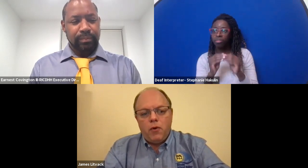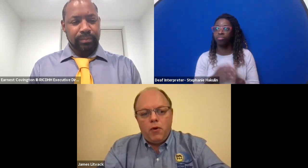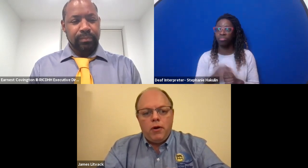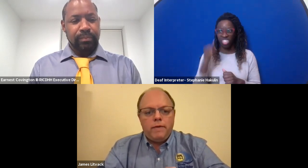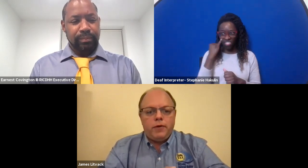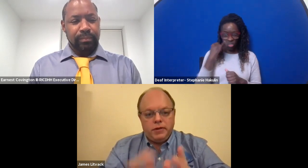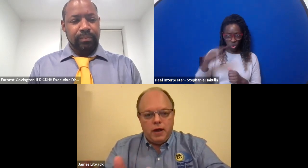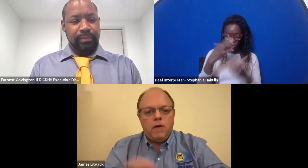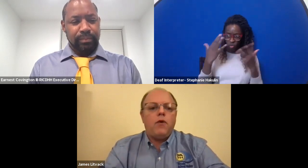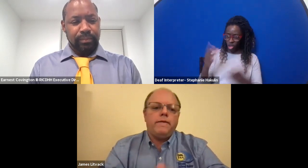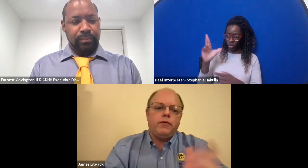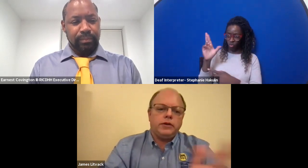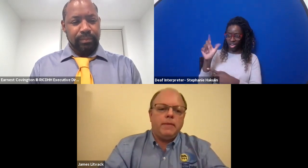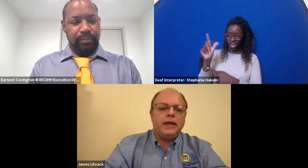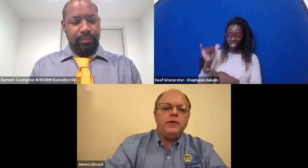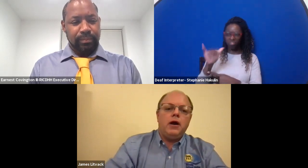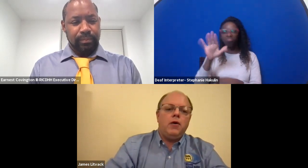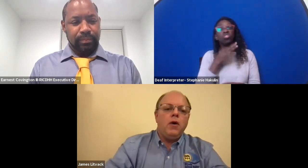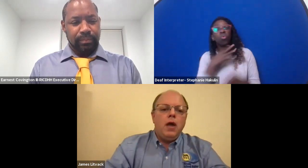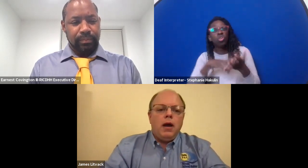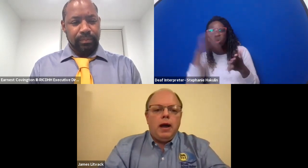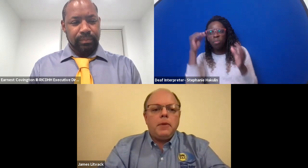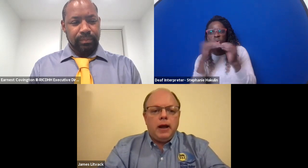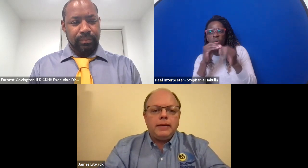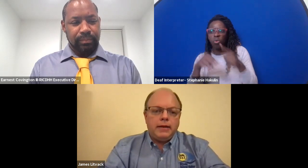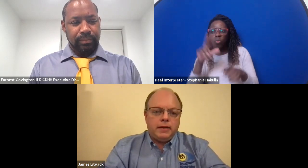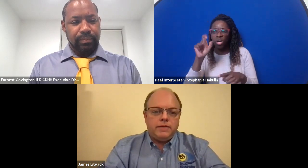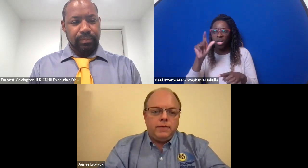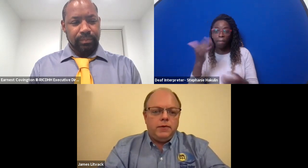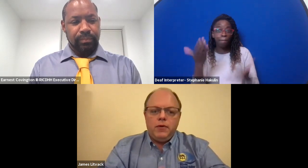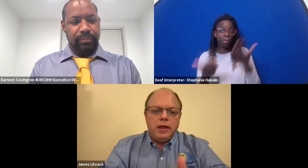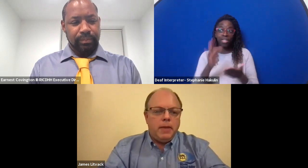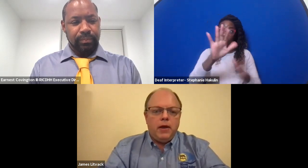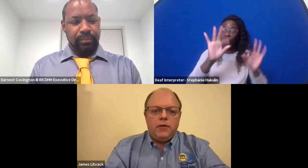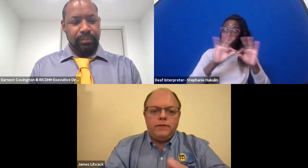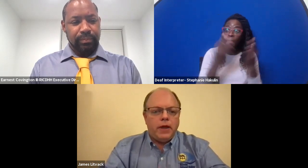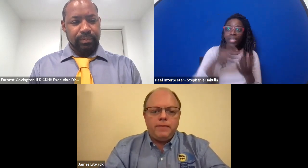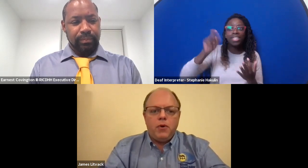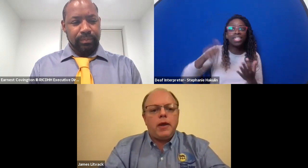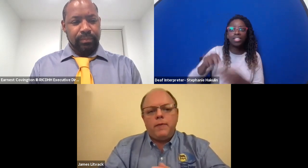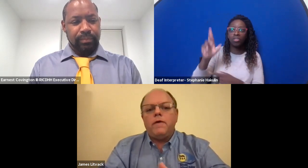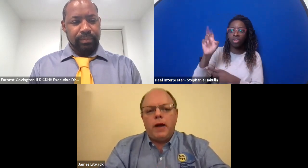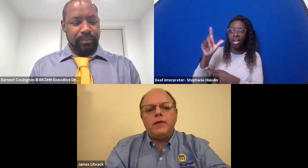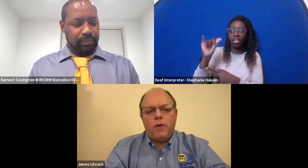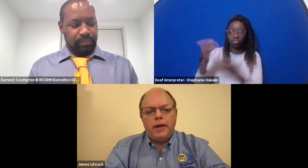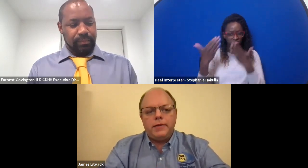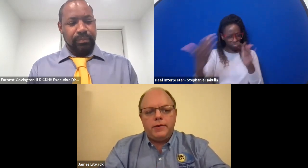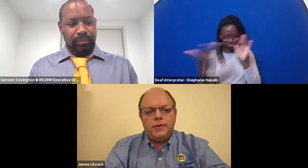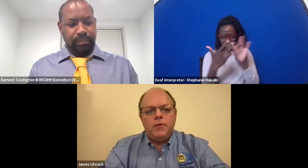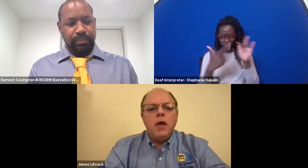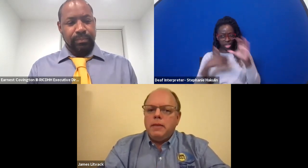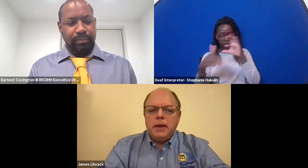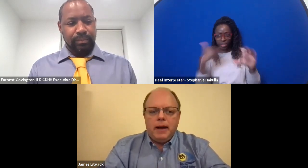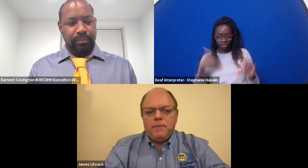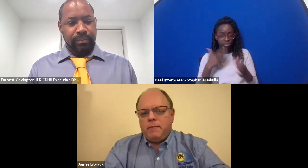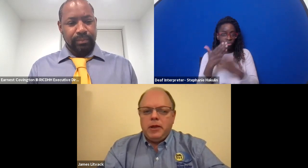learn more for yourself or for somebody you know, contact us through email, through Facebook, and we'll find a way